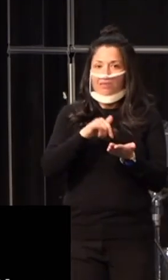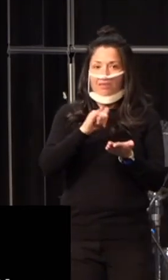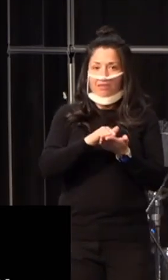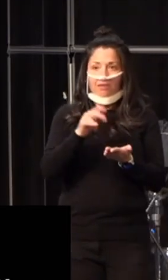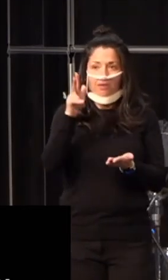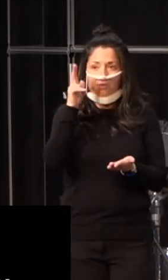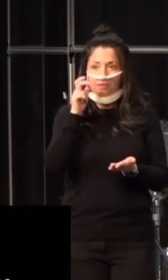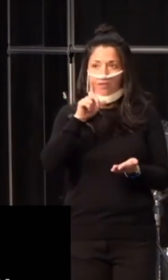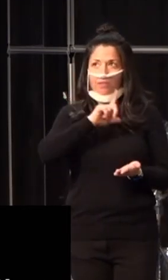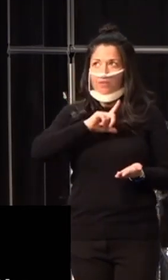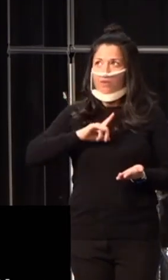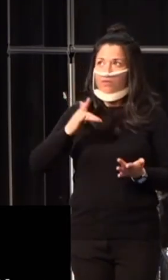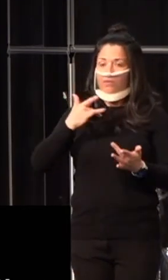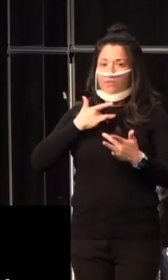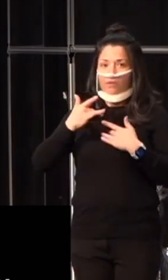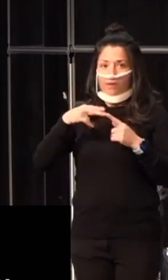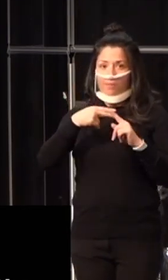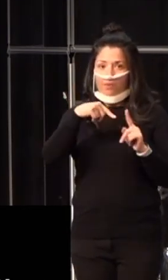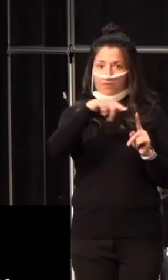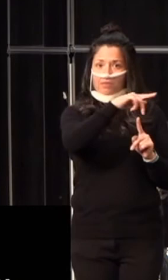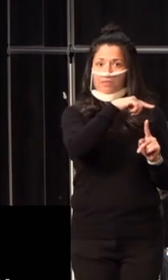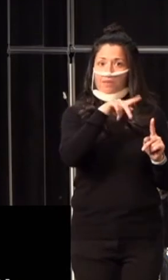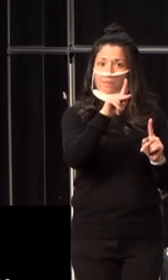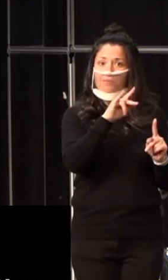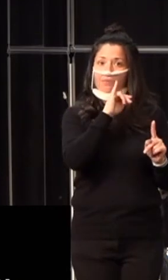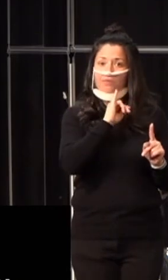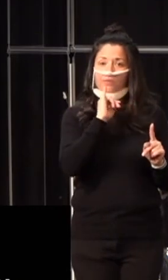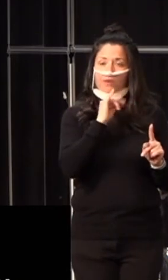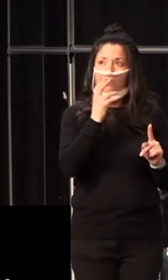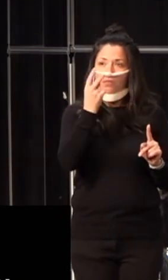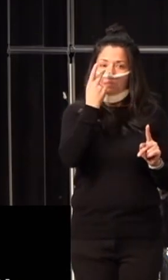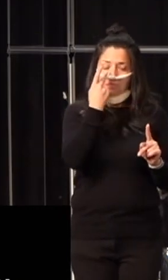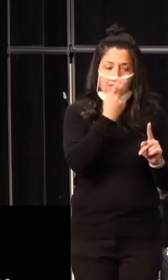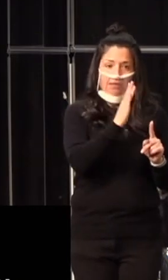was concerned about them and that he had seen their affliction.